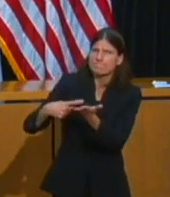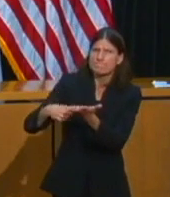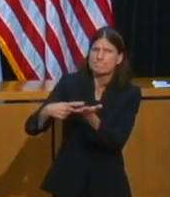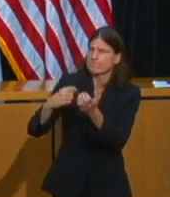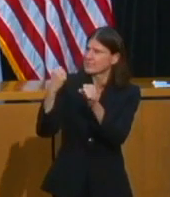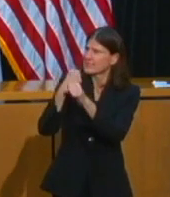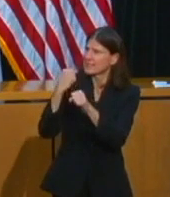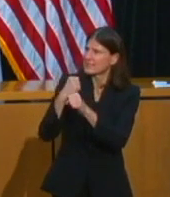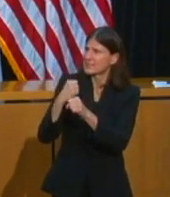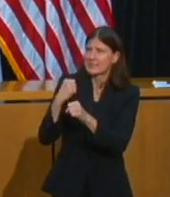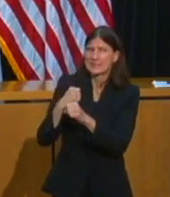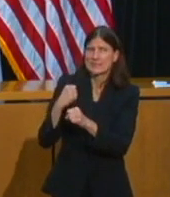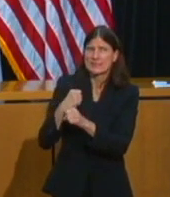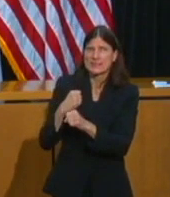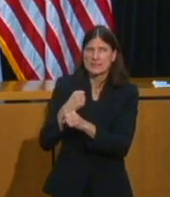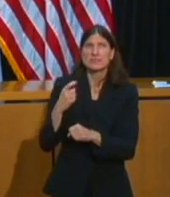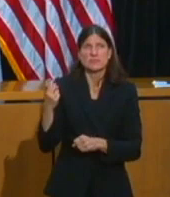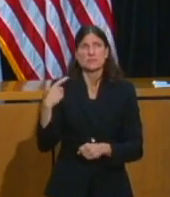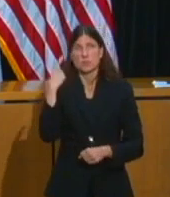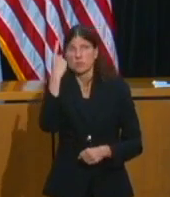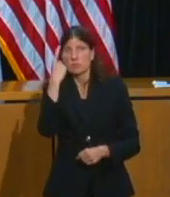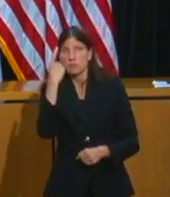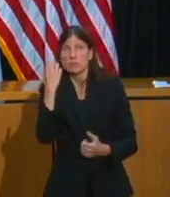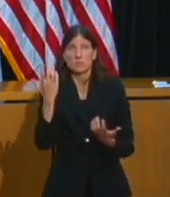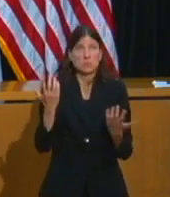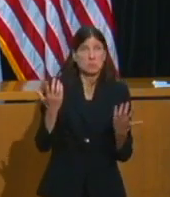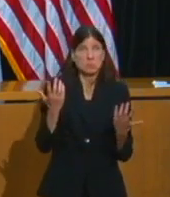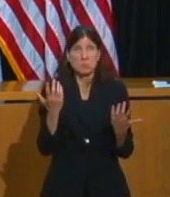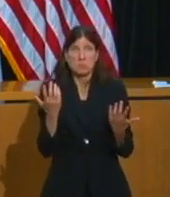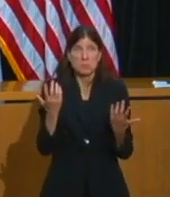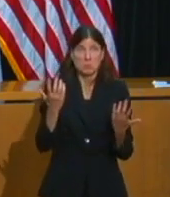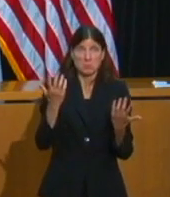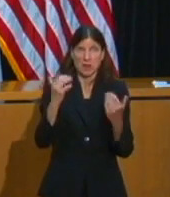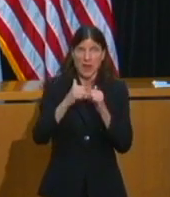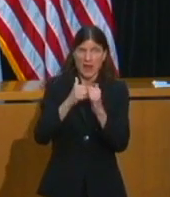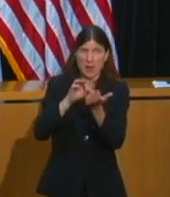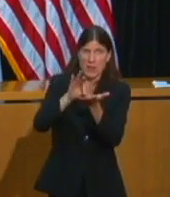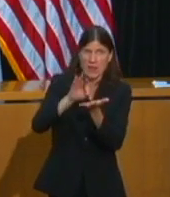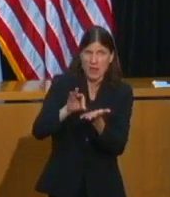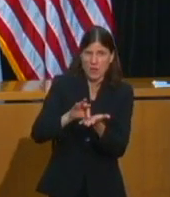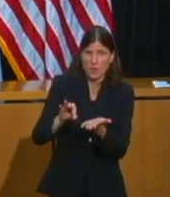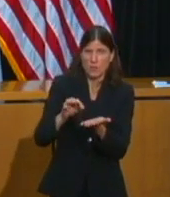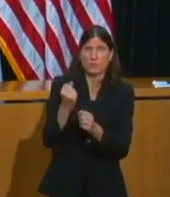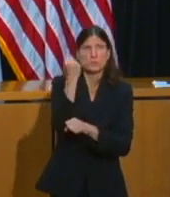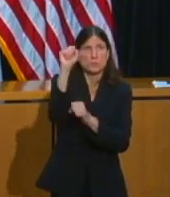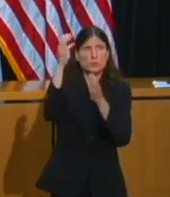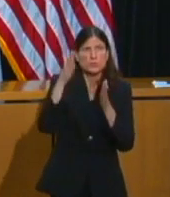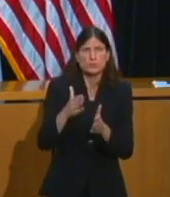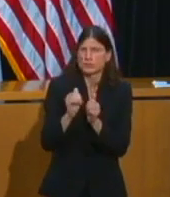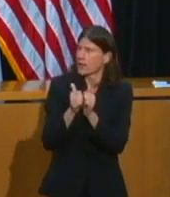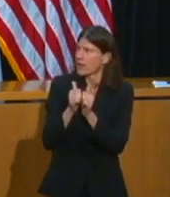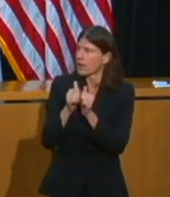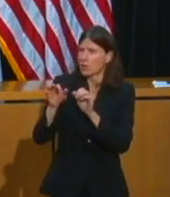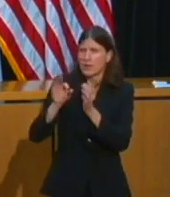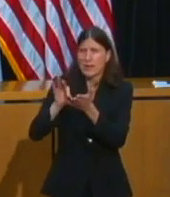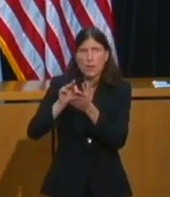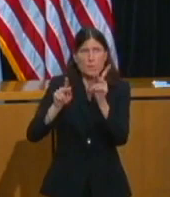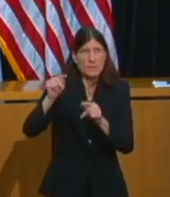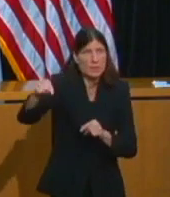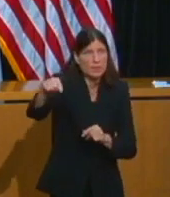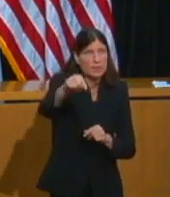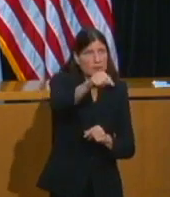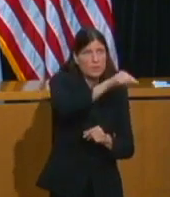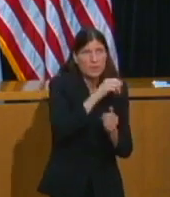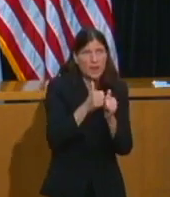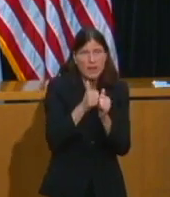these protests are causing an uptick in COVID? Well, it would be this, I mean, part of the reason why we have those elements on our dashboard is because those are the ones